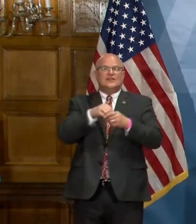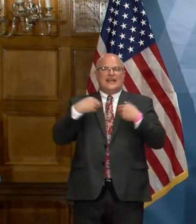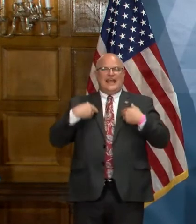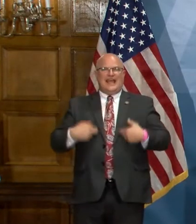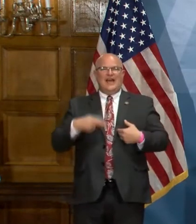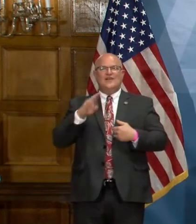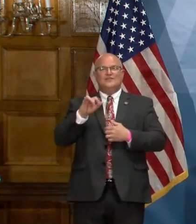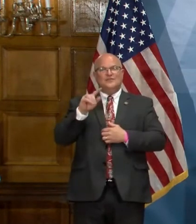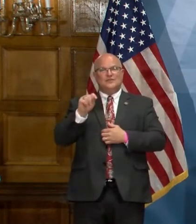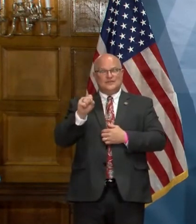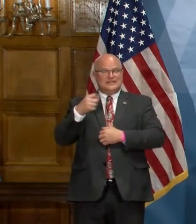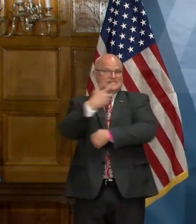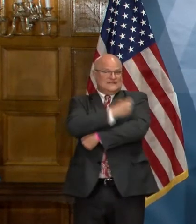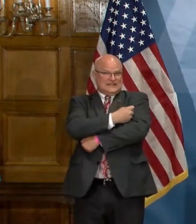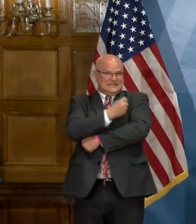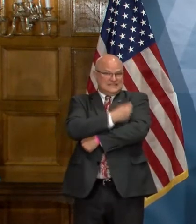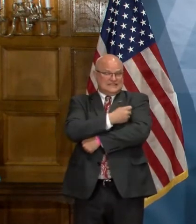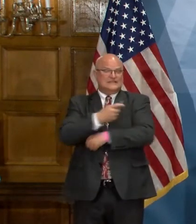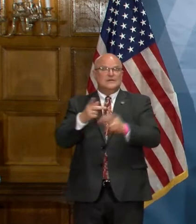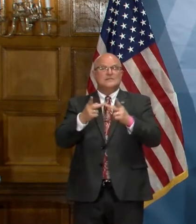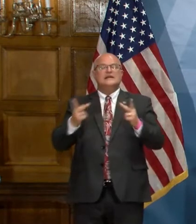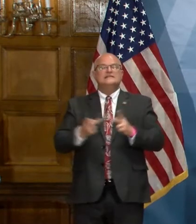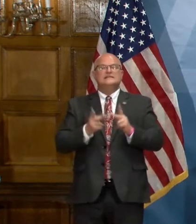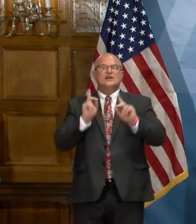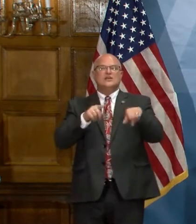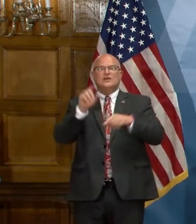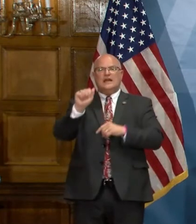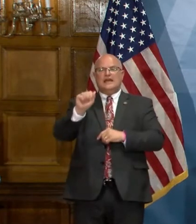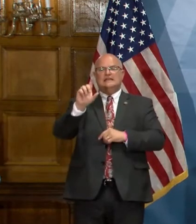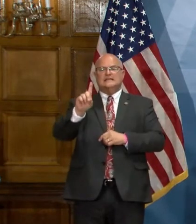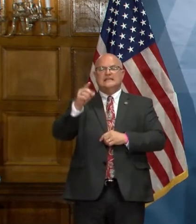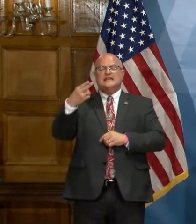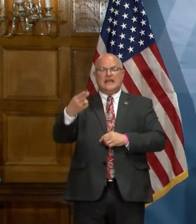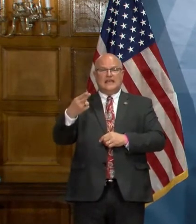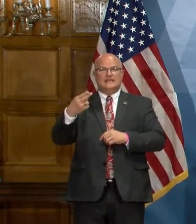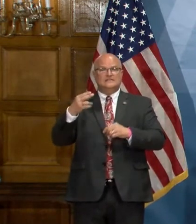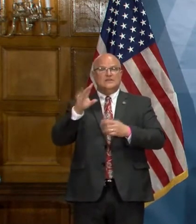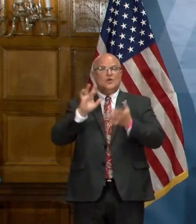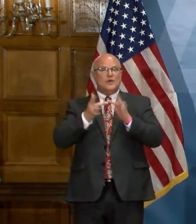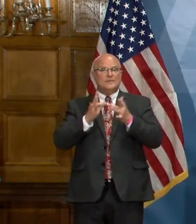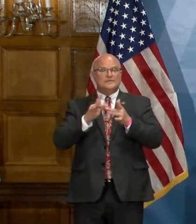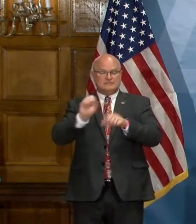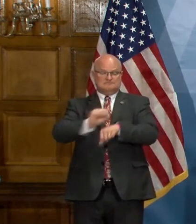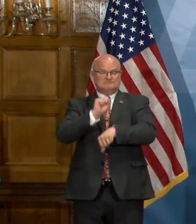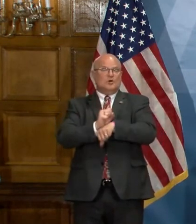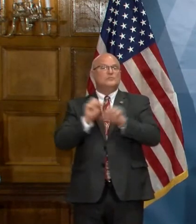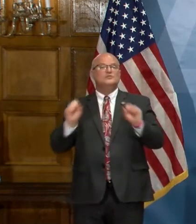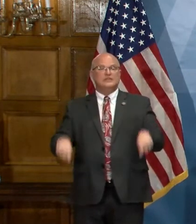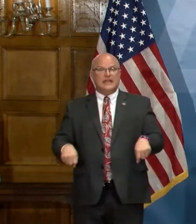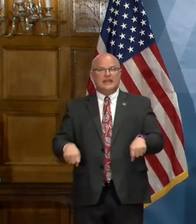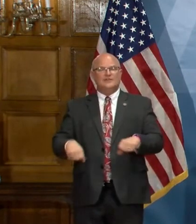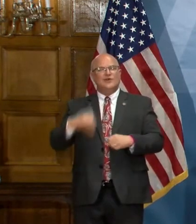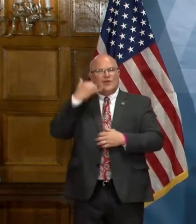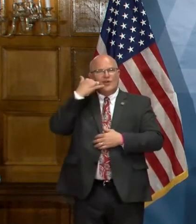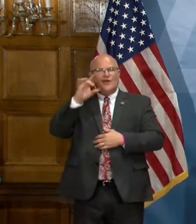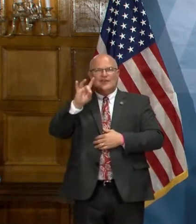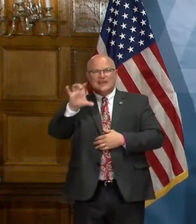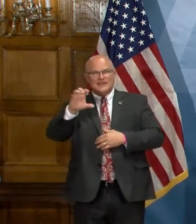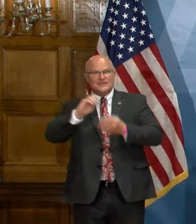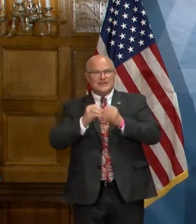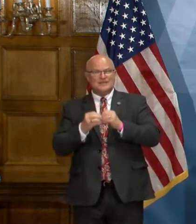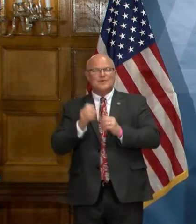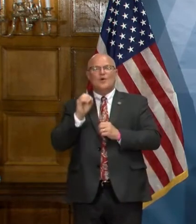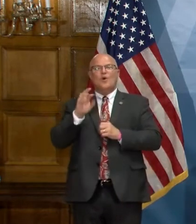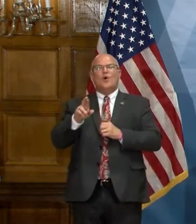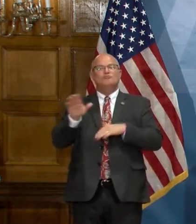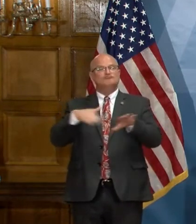local health unit vaccination locations, you can go to the ADH website, To make appointments, you can call the 800 number, or you